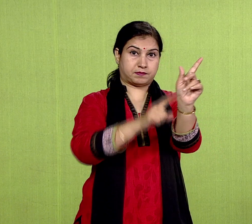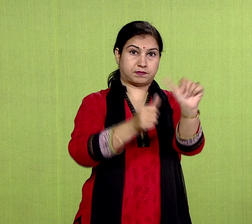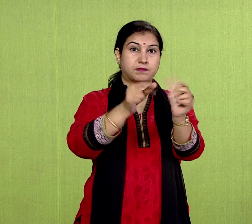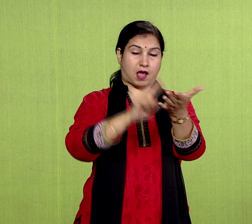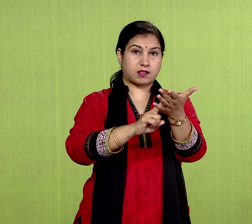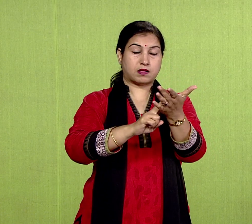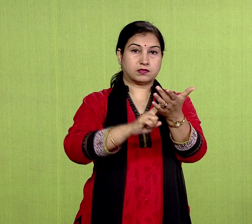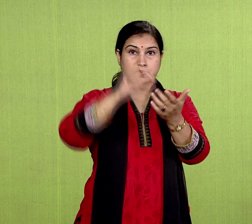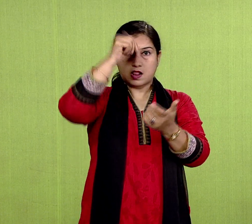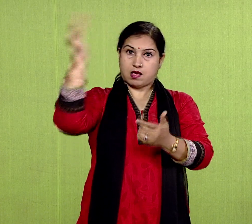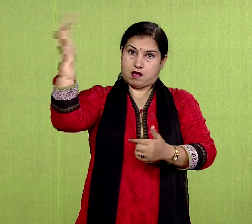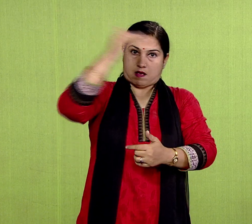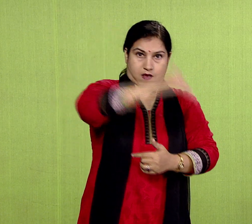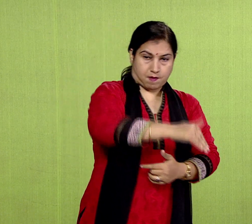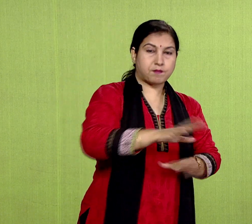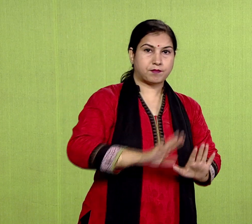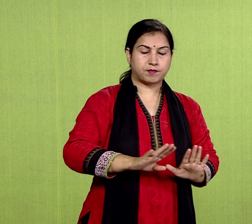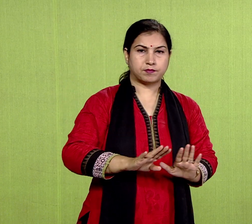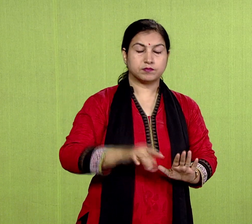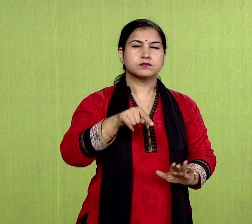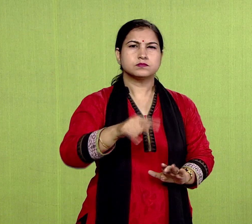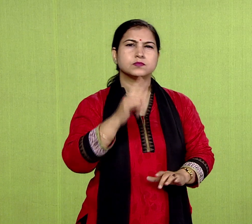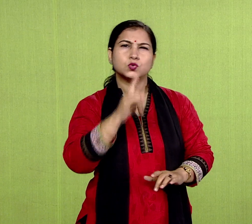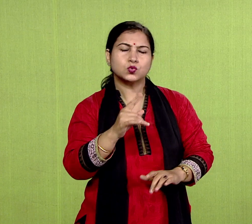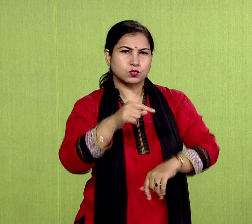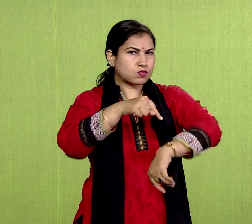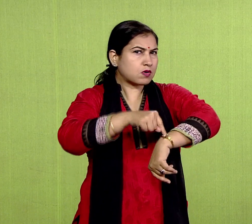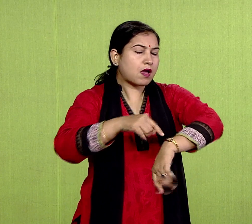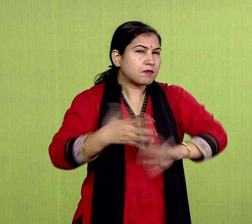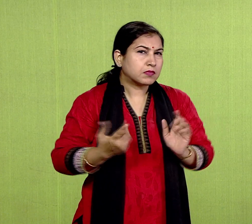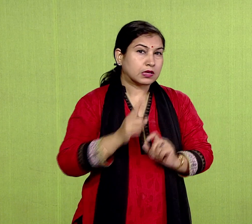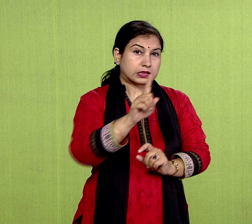The Vedic Age is actually a period of 1000 years.